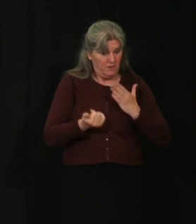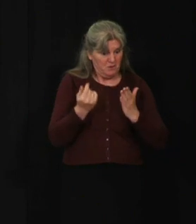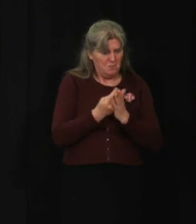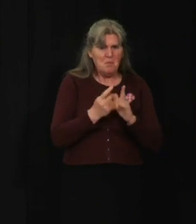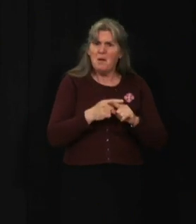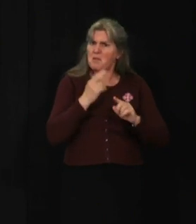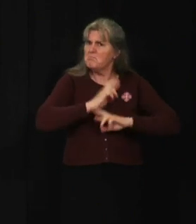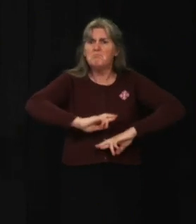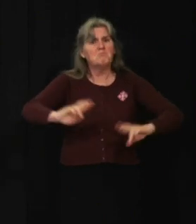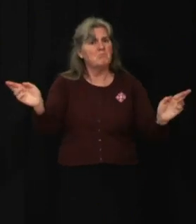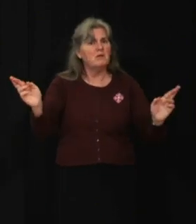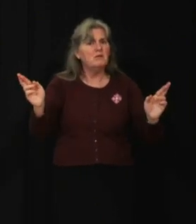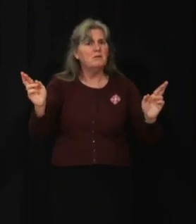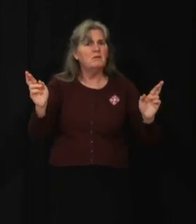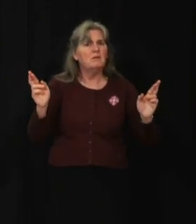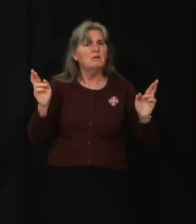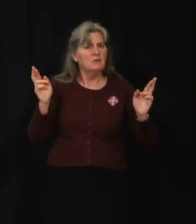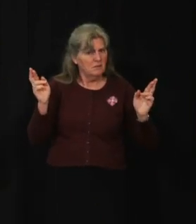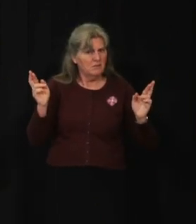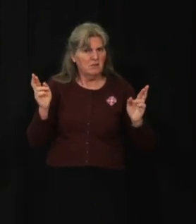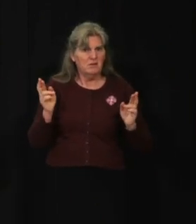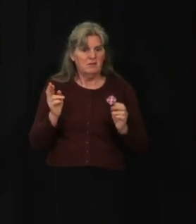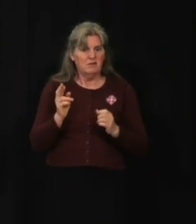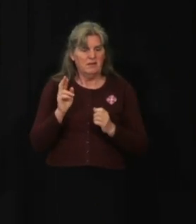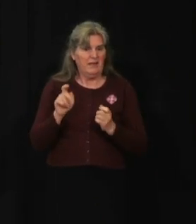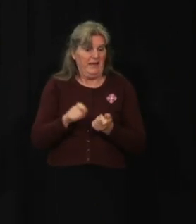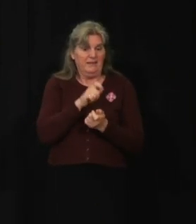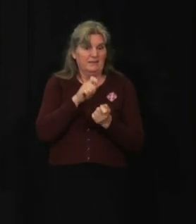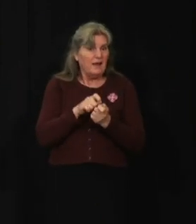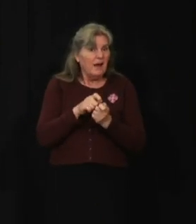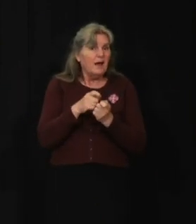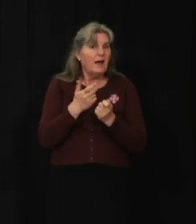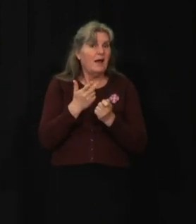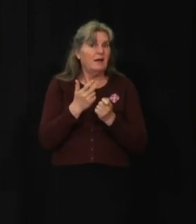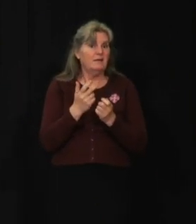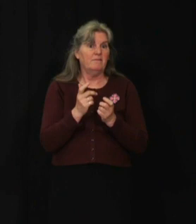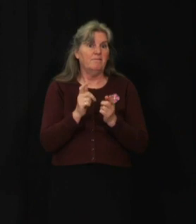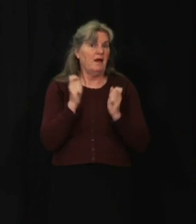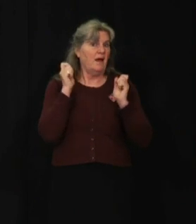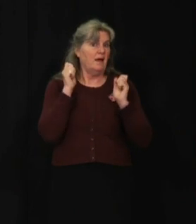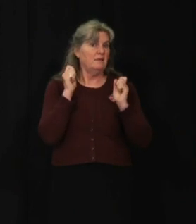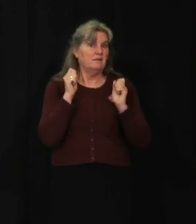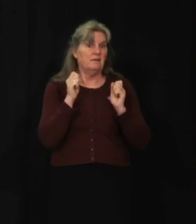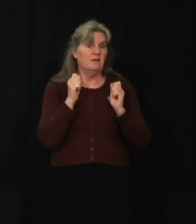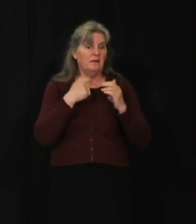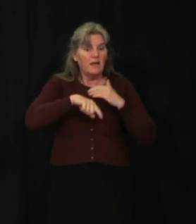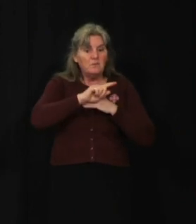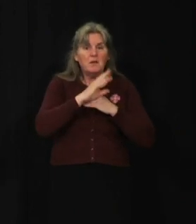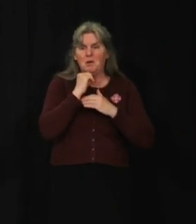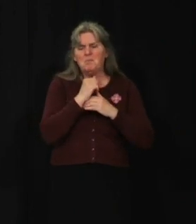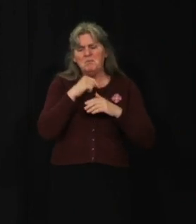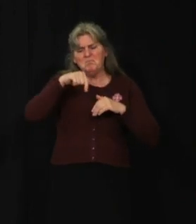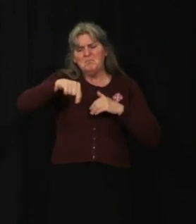suited to be ready. It's anyone's guess right now, though, as far as how quickly that's going to get expedited next week.